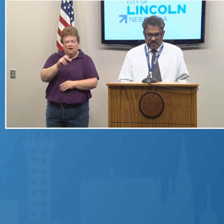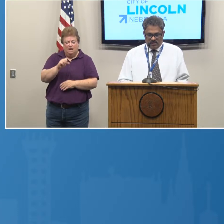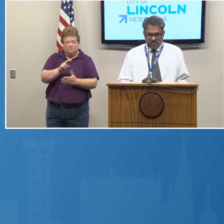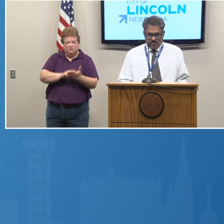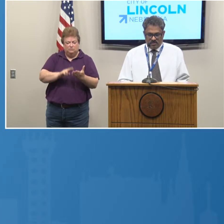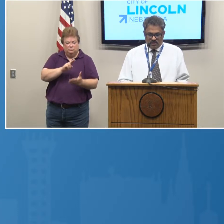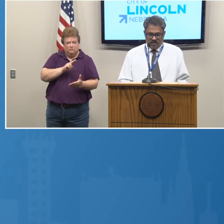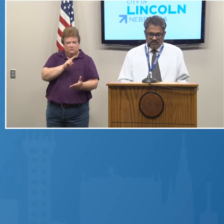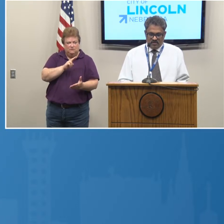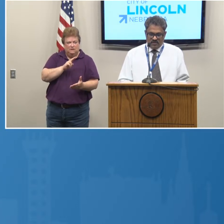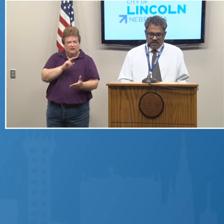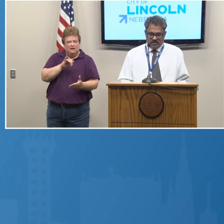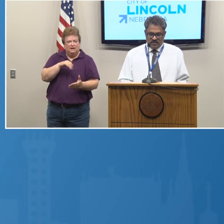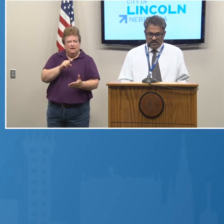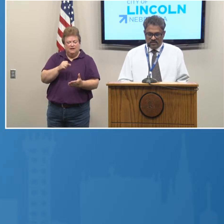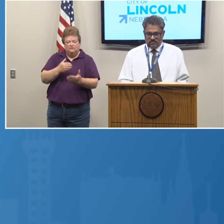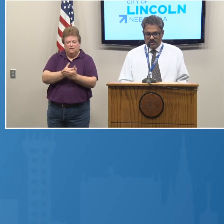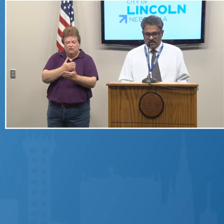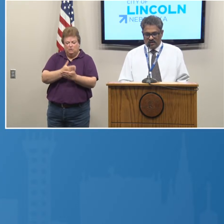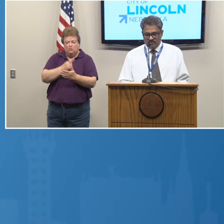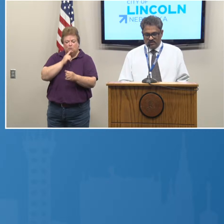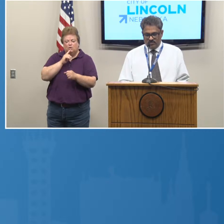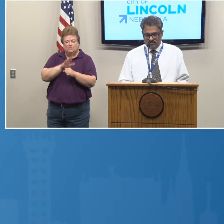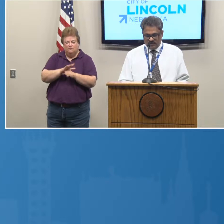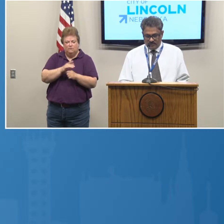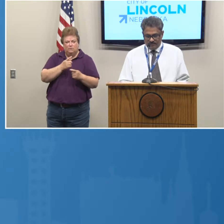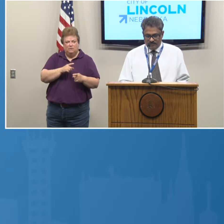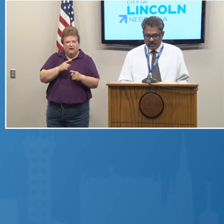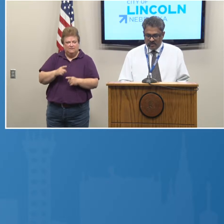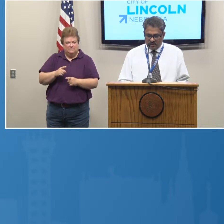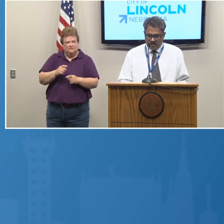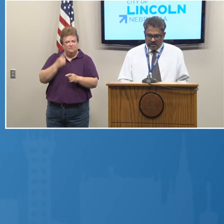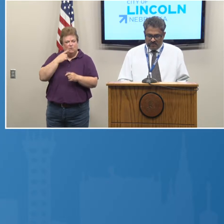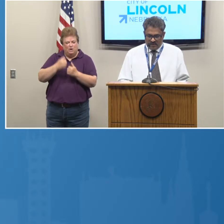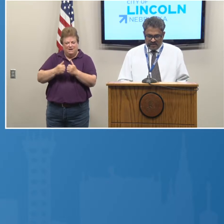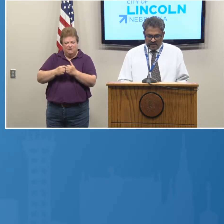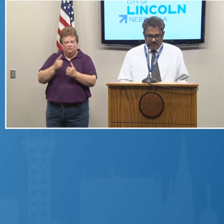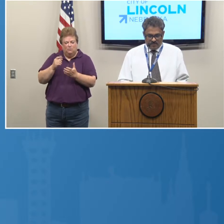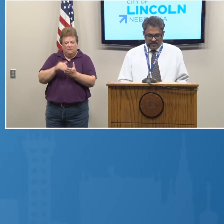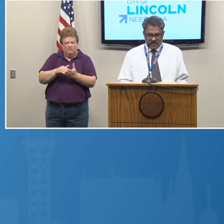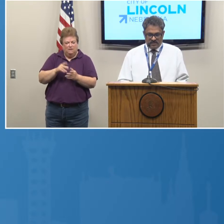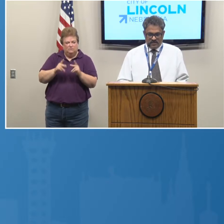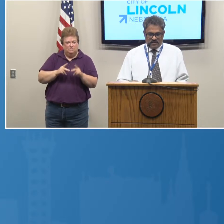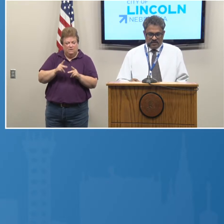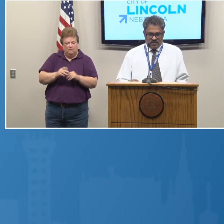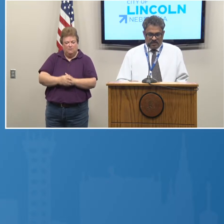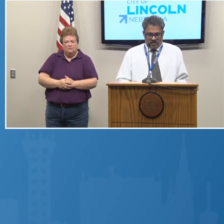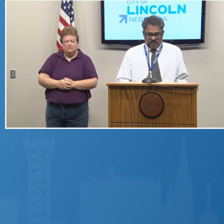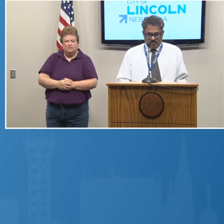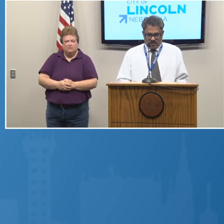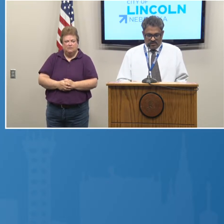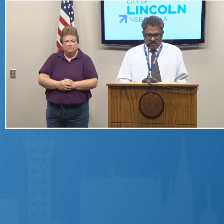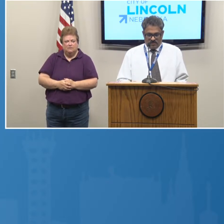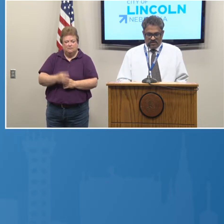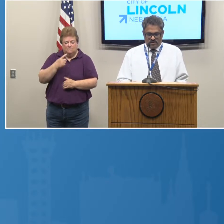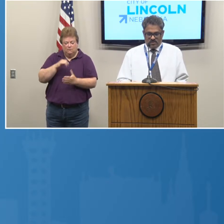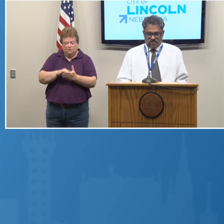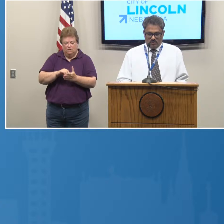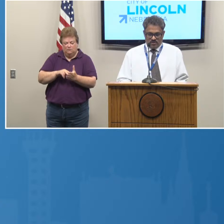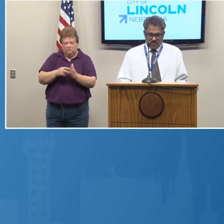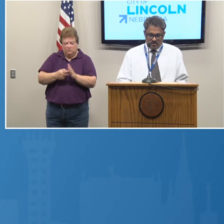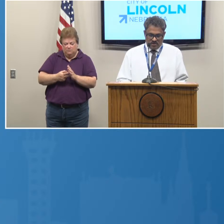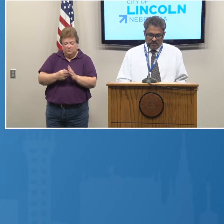is the new confirmed cases per 1,000 people. For their purposes, Johns